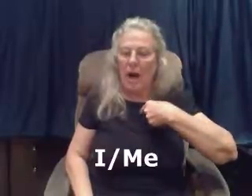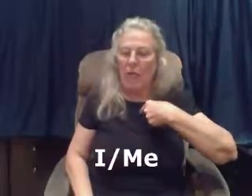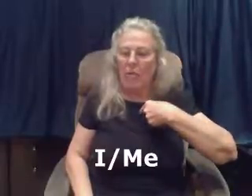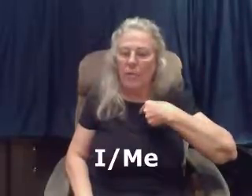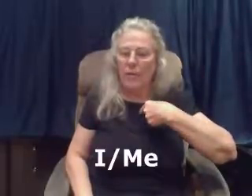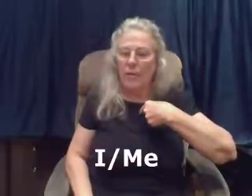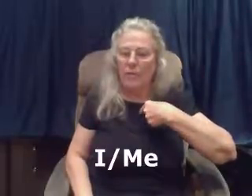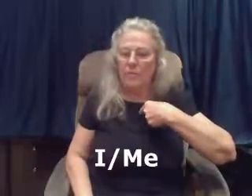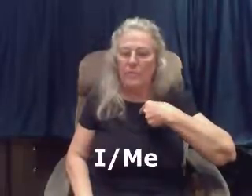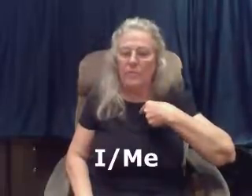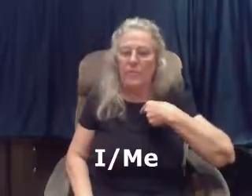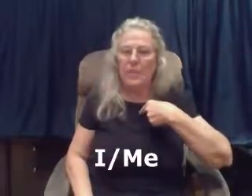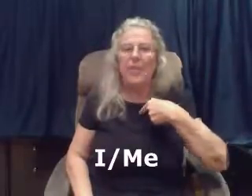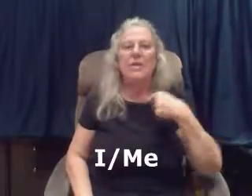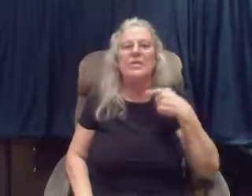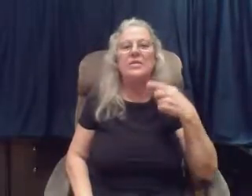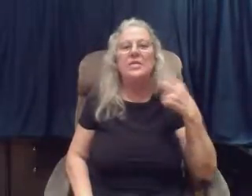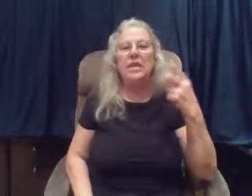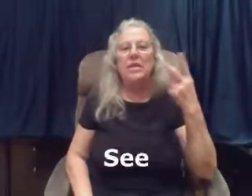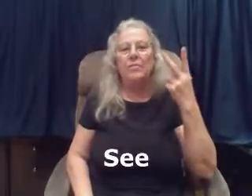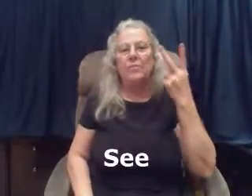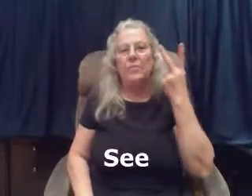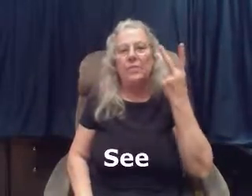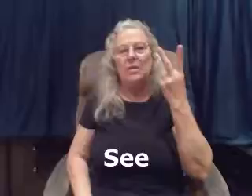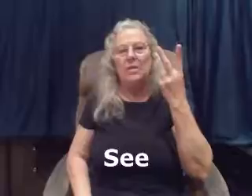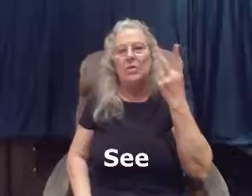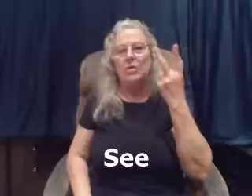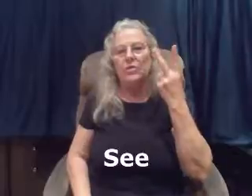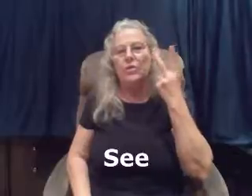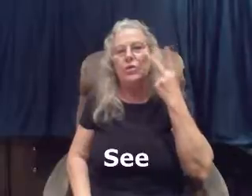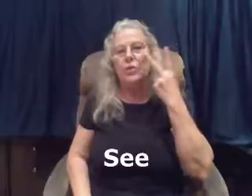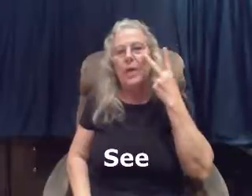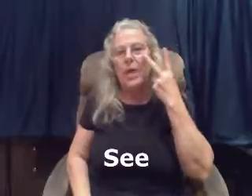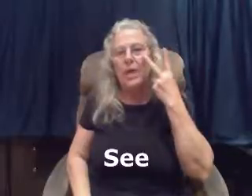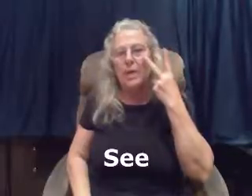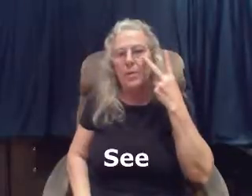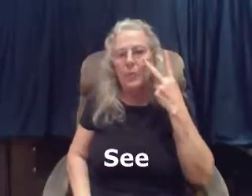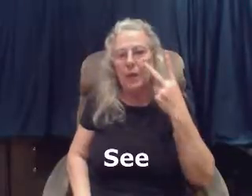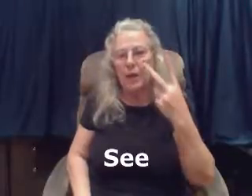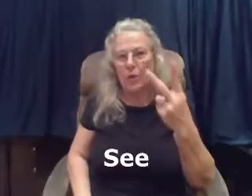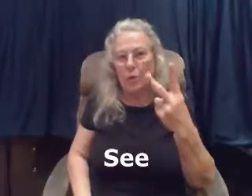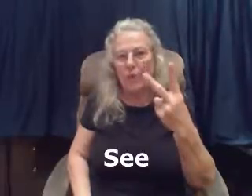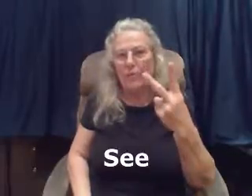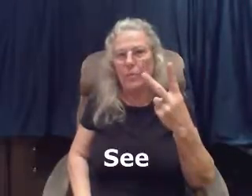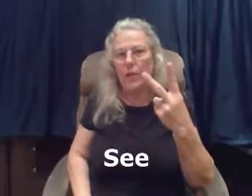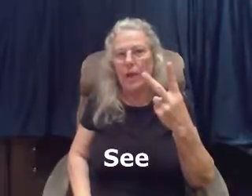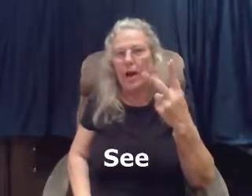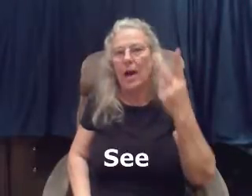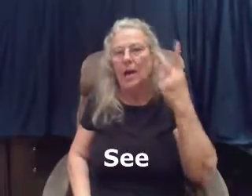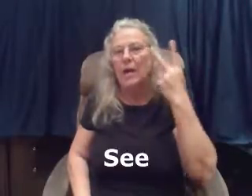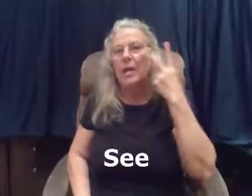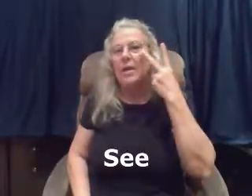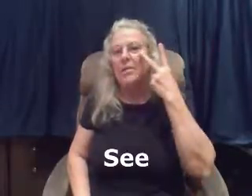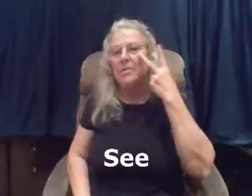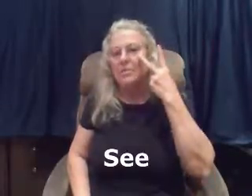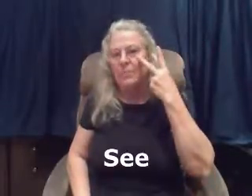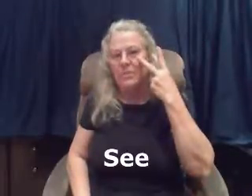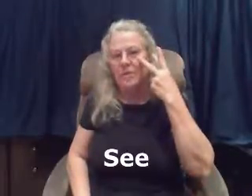I or me. See, look at the two hand, bring it away from your eye. It's placed